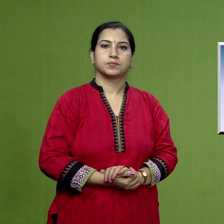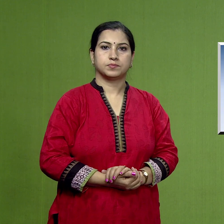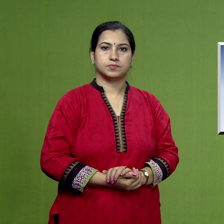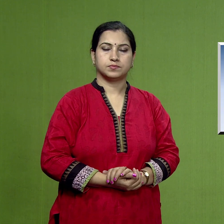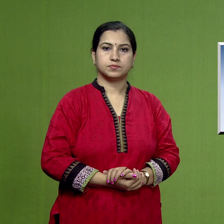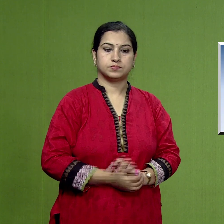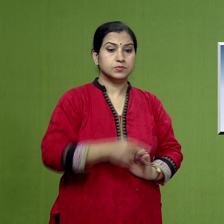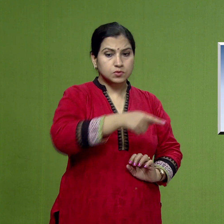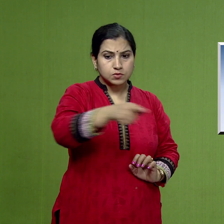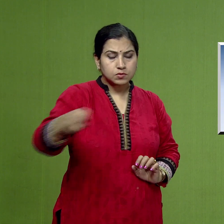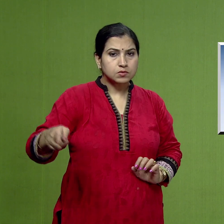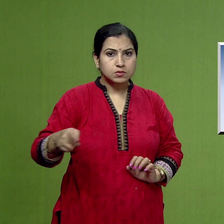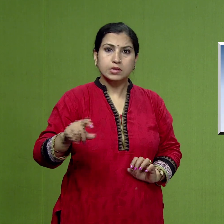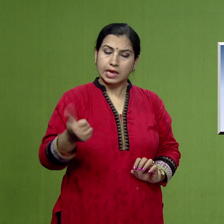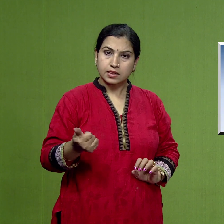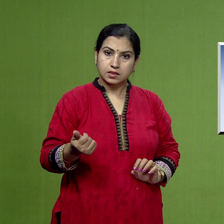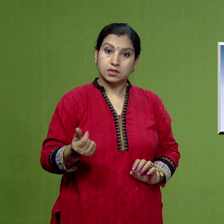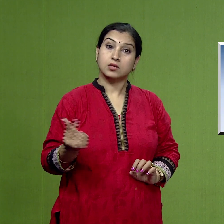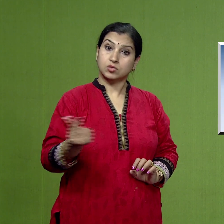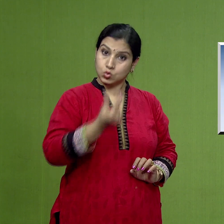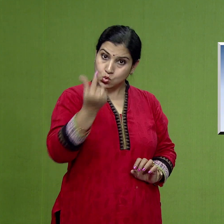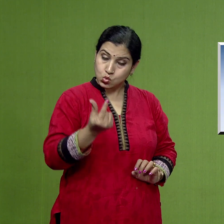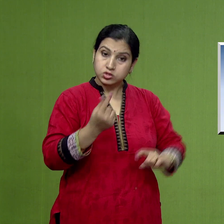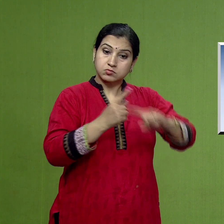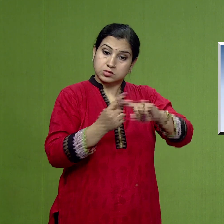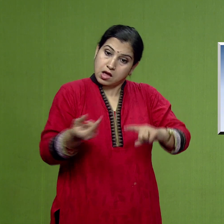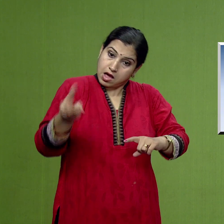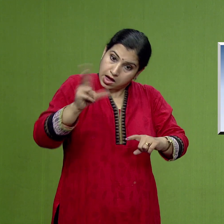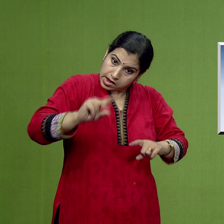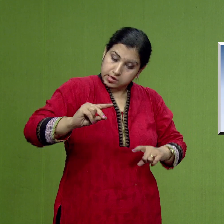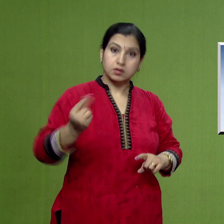They can be used and reused in our daily life.